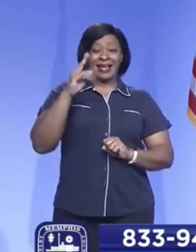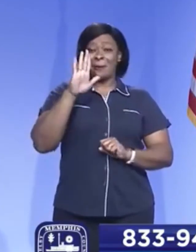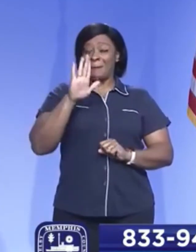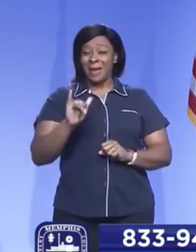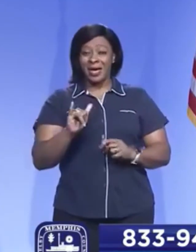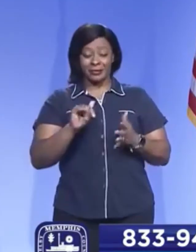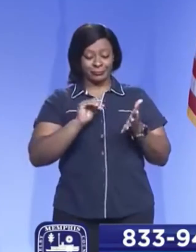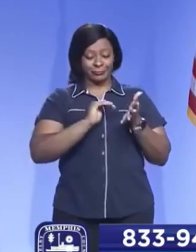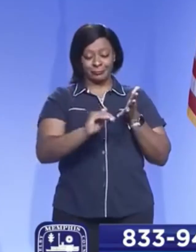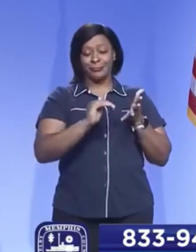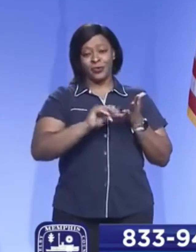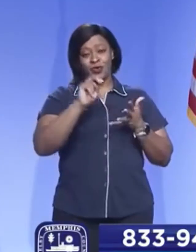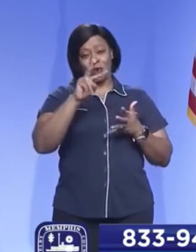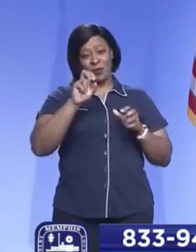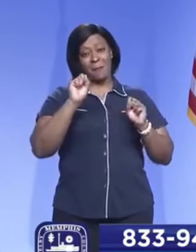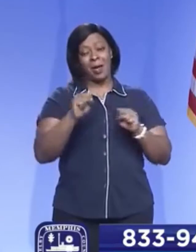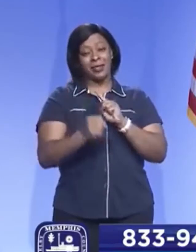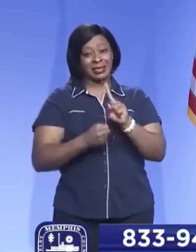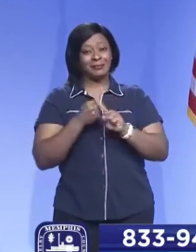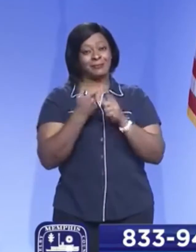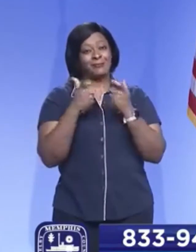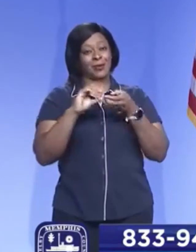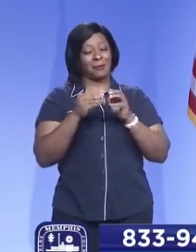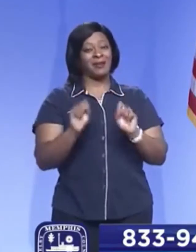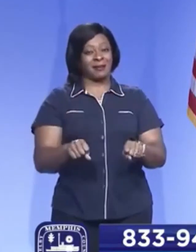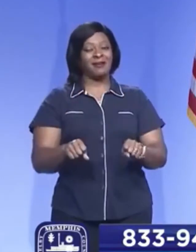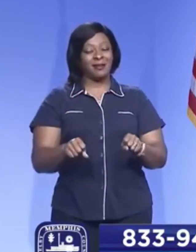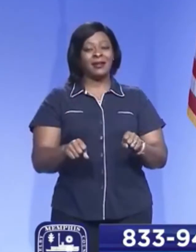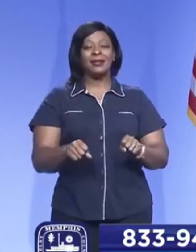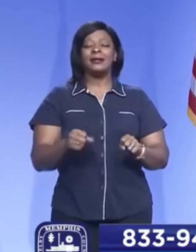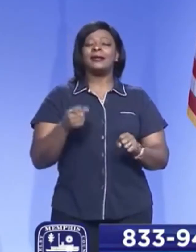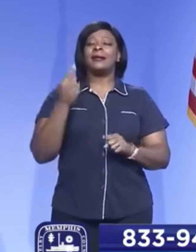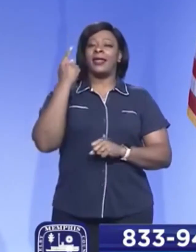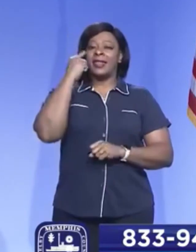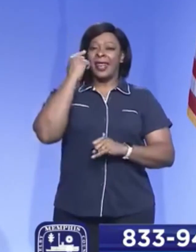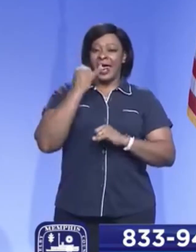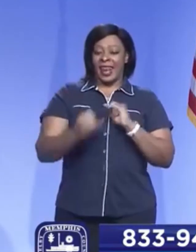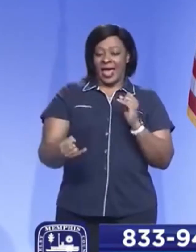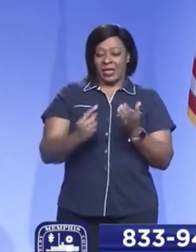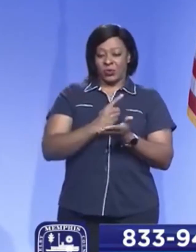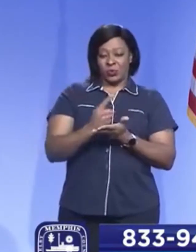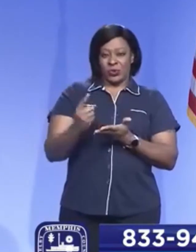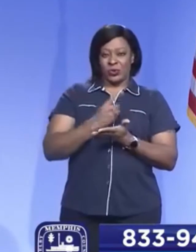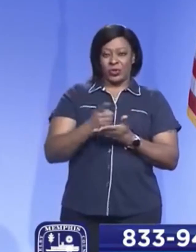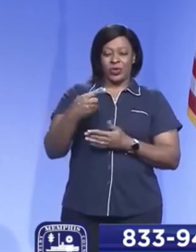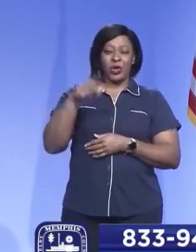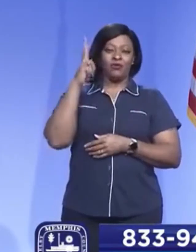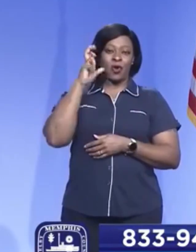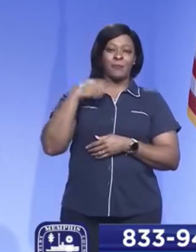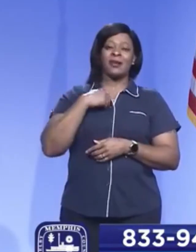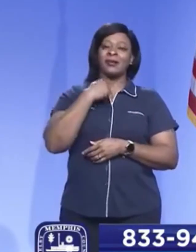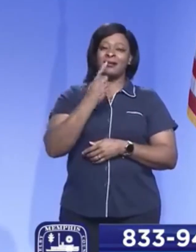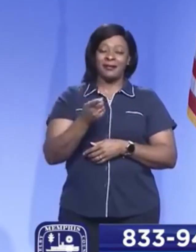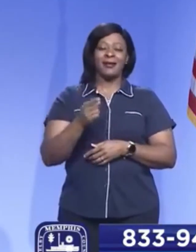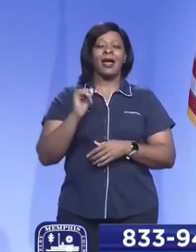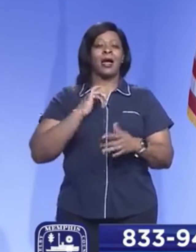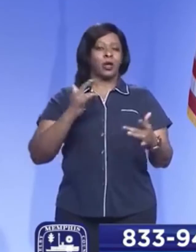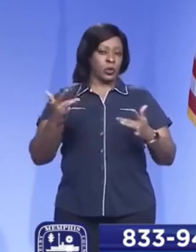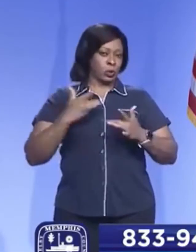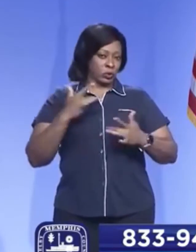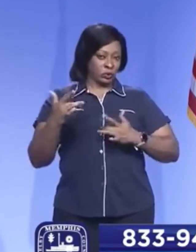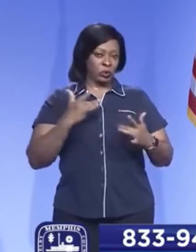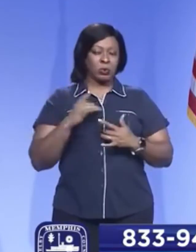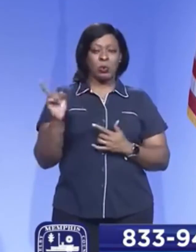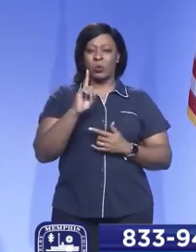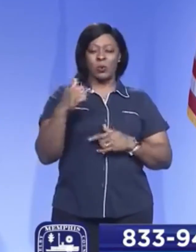of November. So I think in the last few weeks, everyone has heard me say that I've had some concerns about where